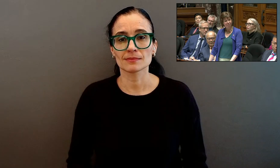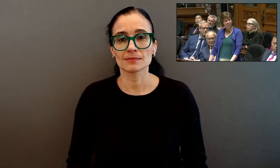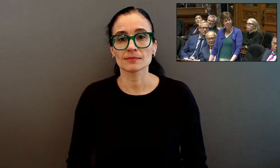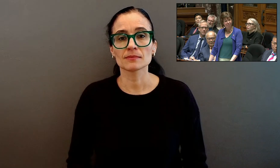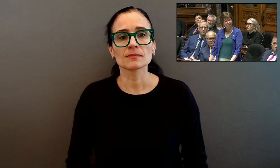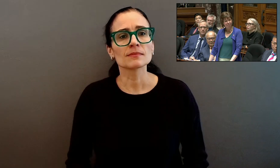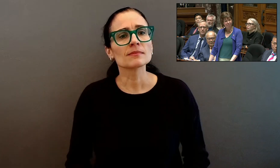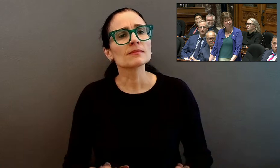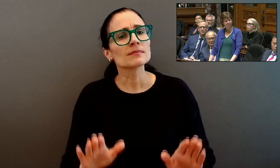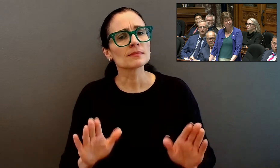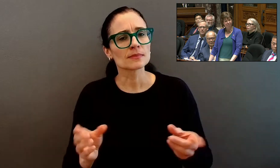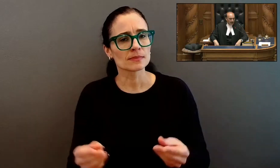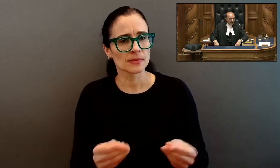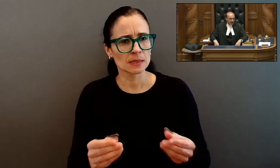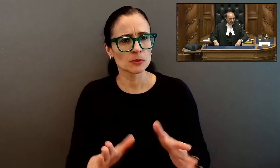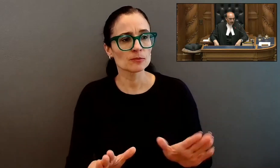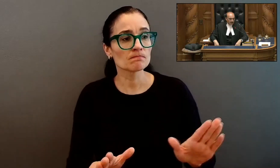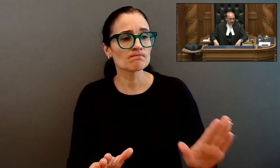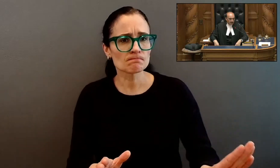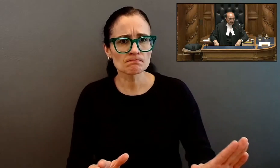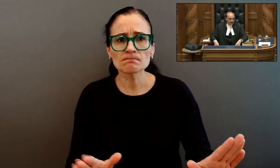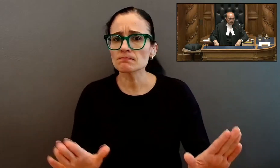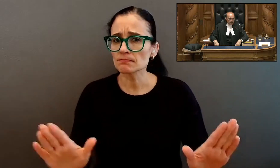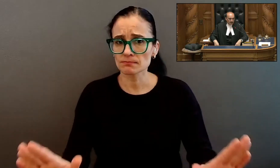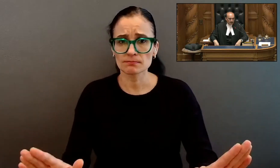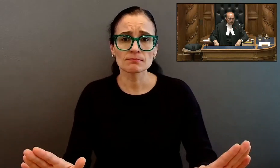Members, order, members.